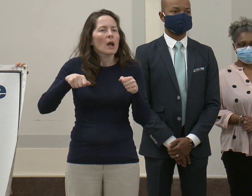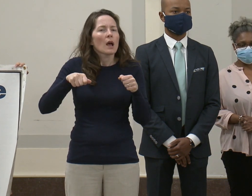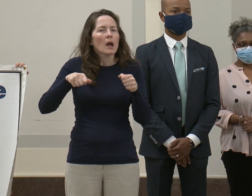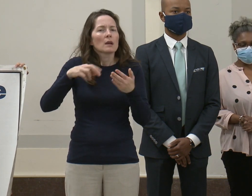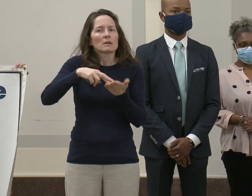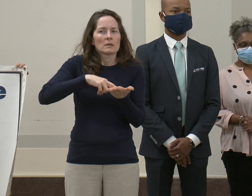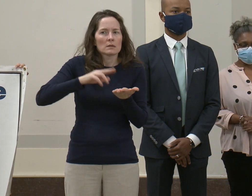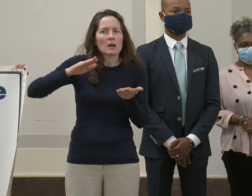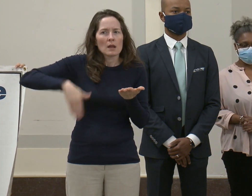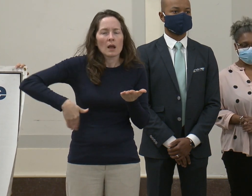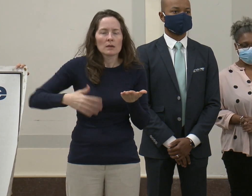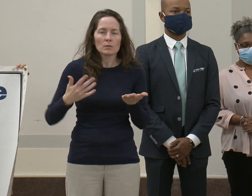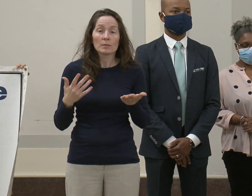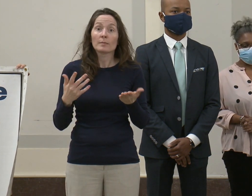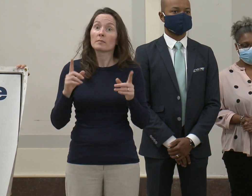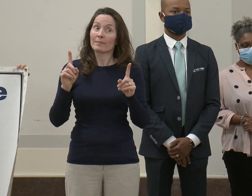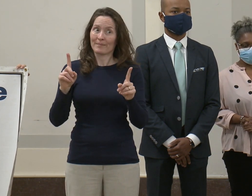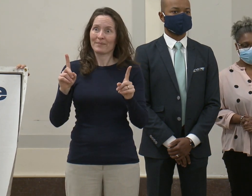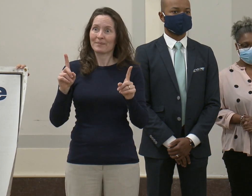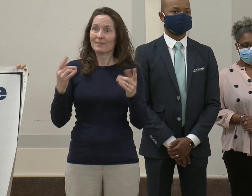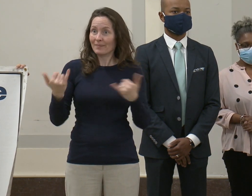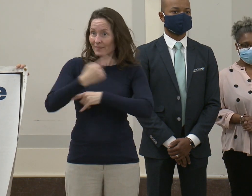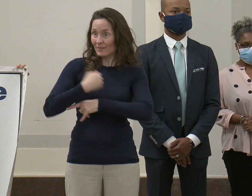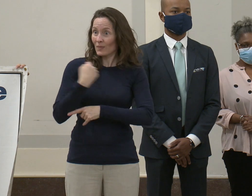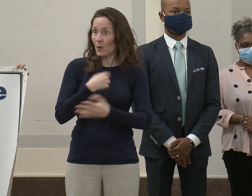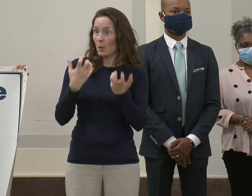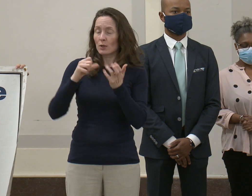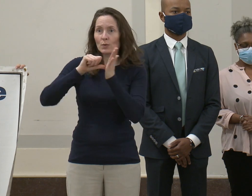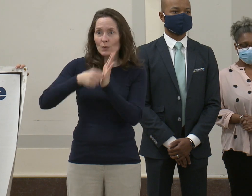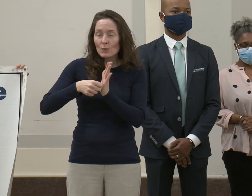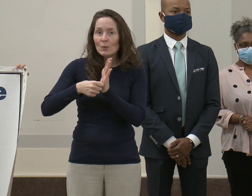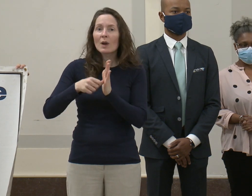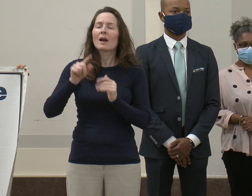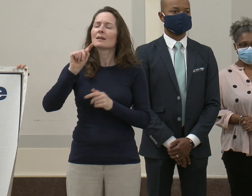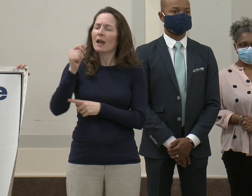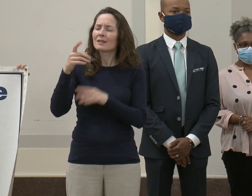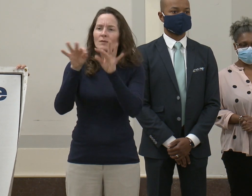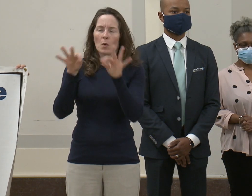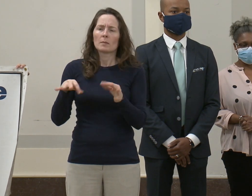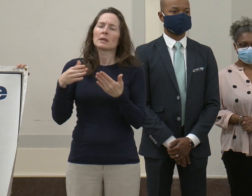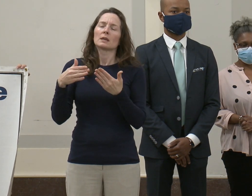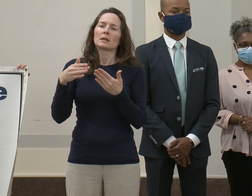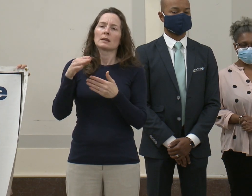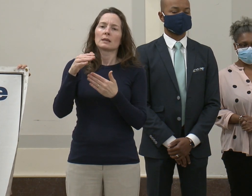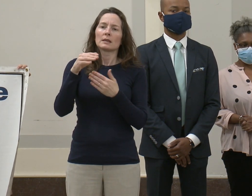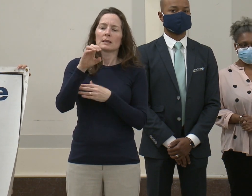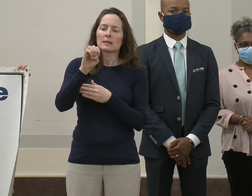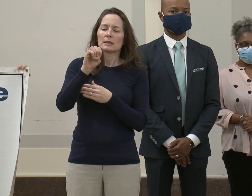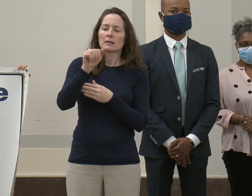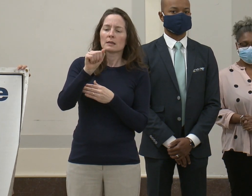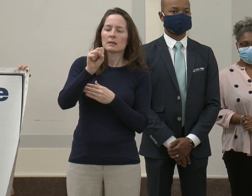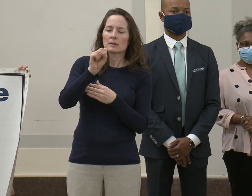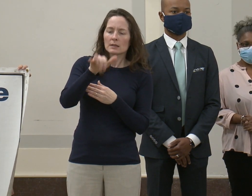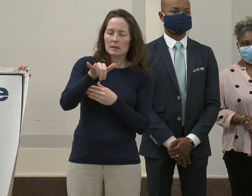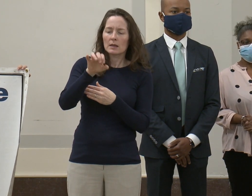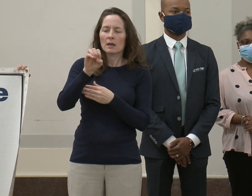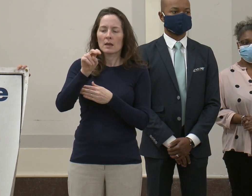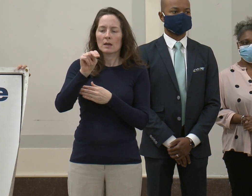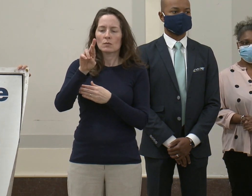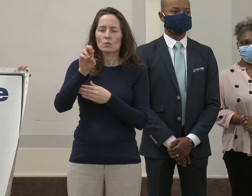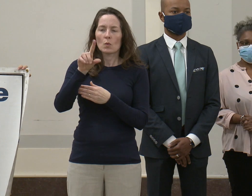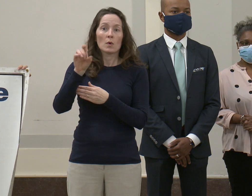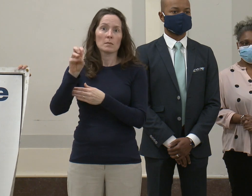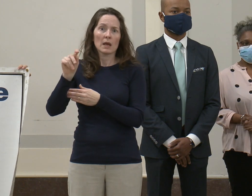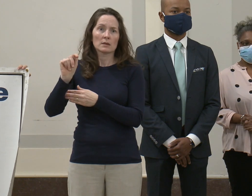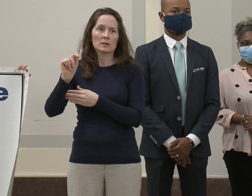the tax easy enrollment. So if you are in the midst of filing your taxes and you don't have health insurance, check that